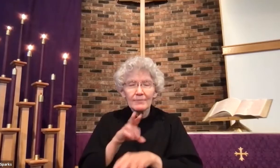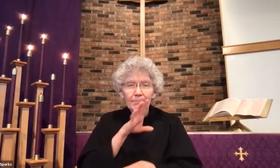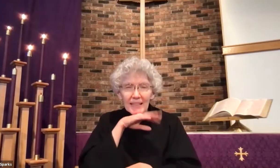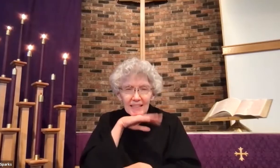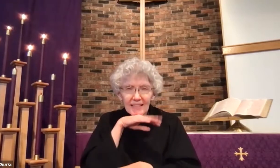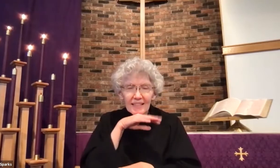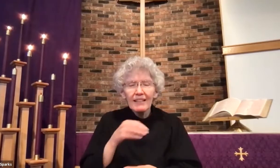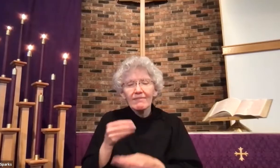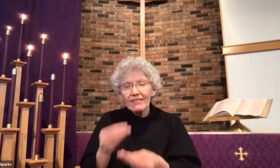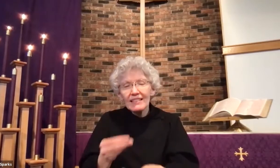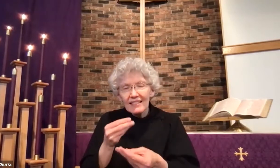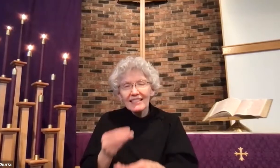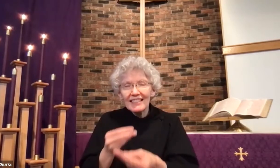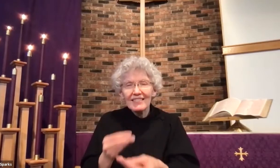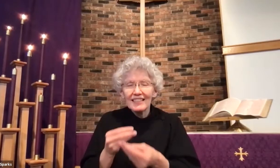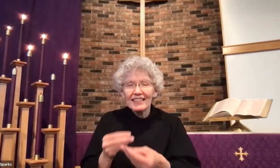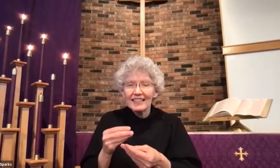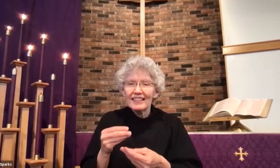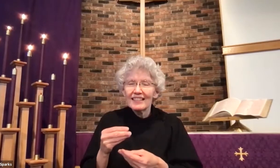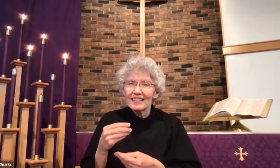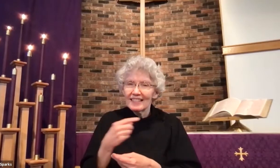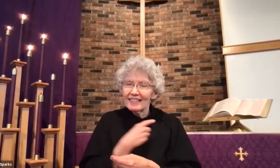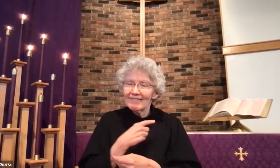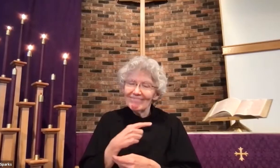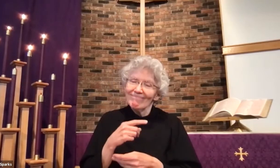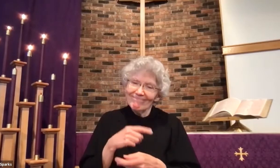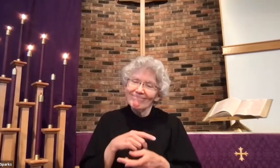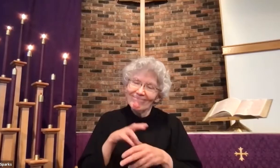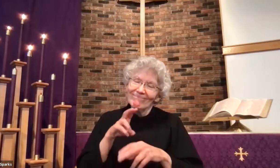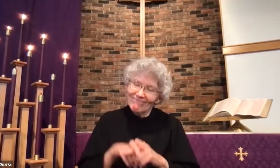was so hungry that he wanted to eat the food that the pigs